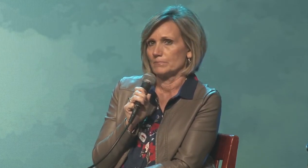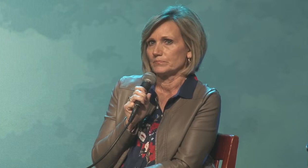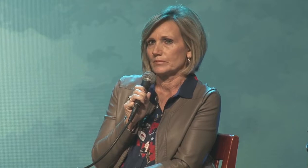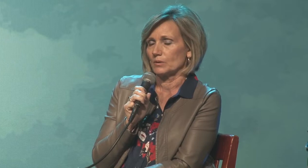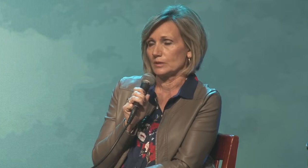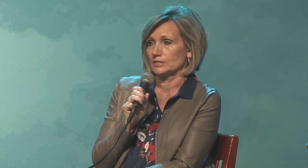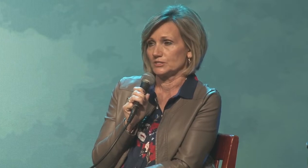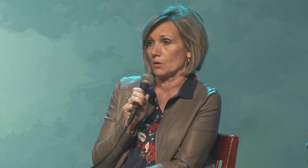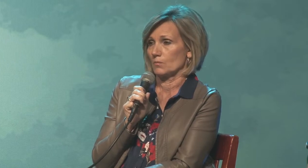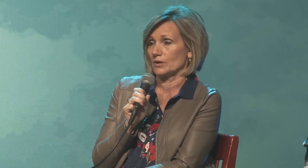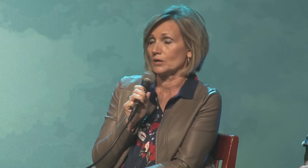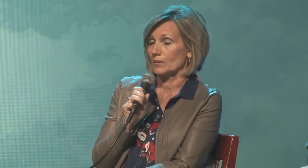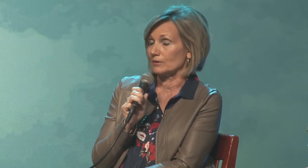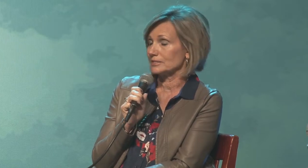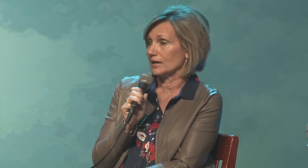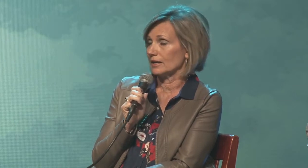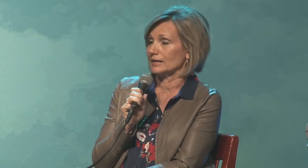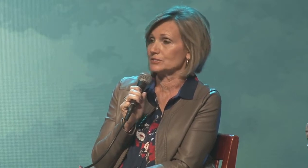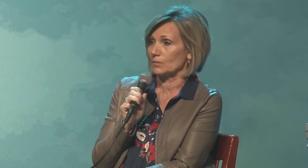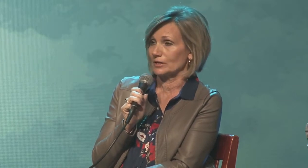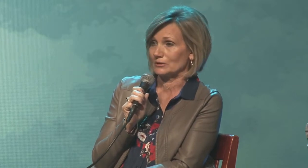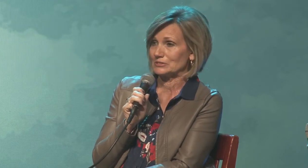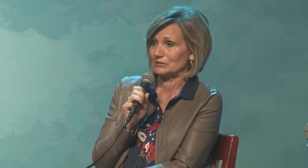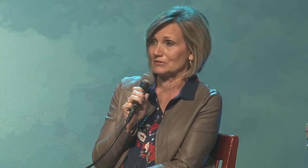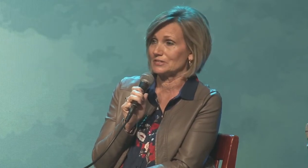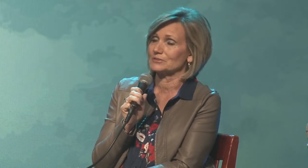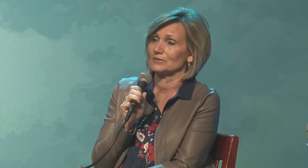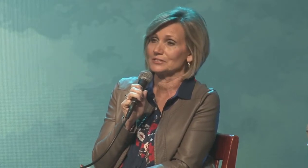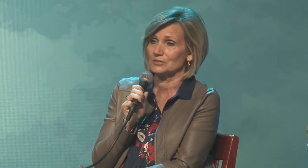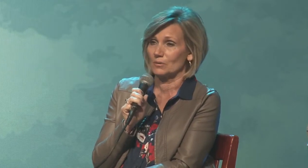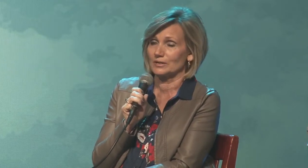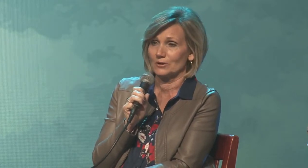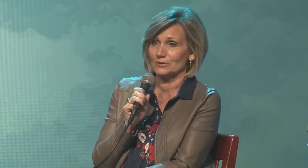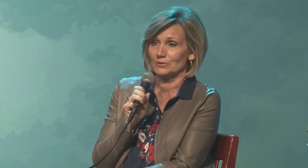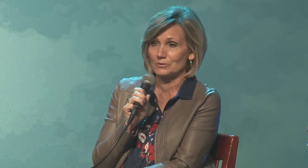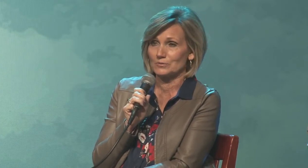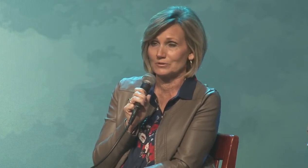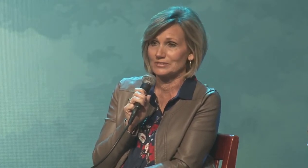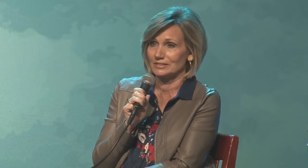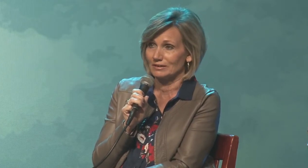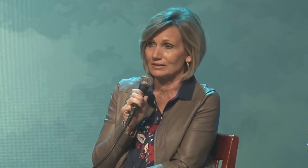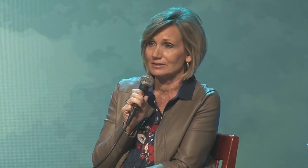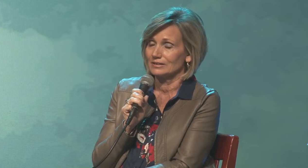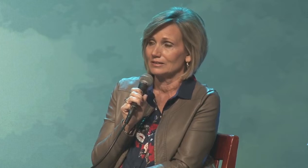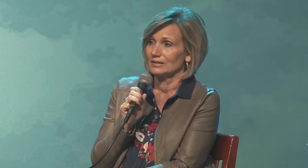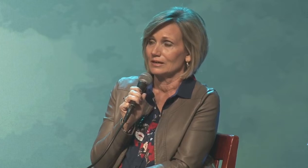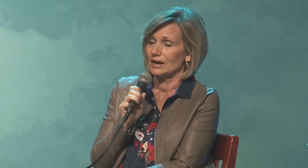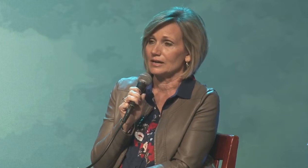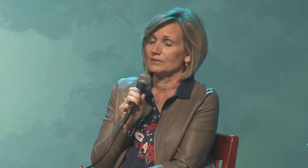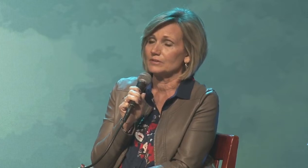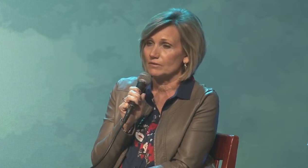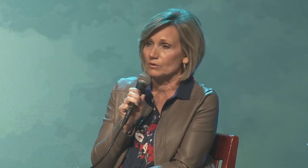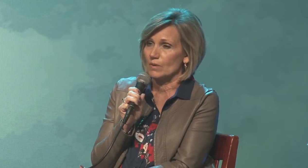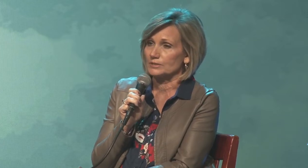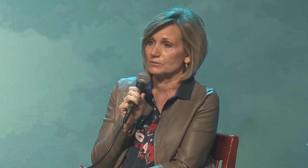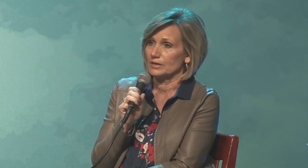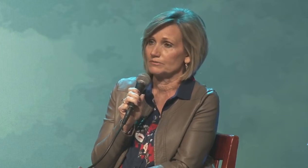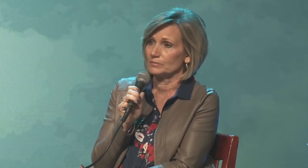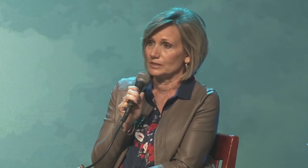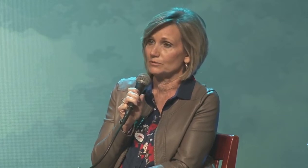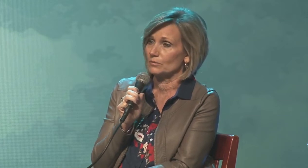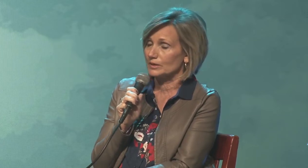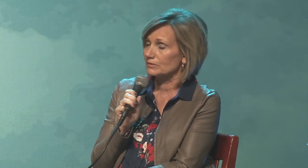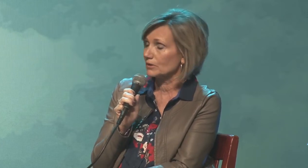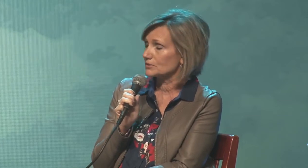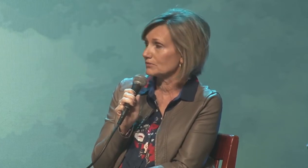thought, I really don't want to go out today. I don't want to go to service, or I don't want to go to group Thursday night. I have never walked away